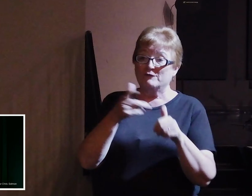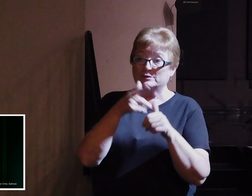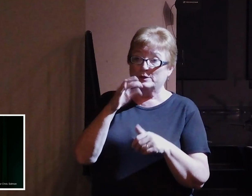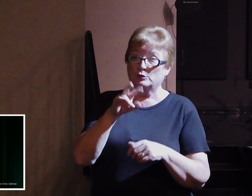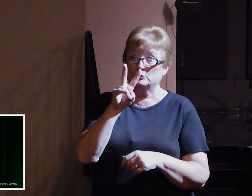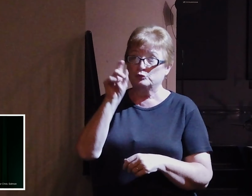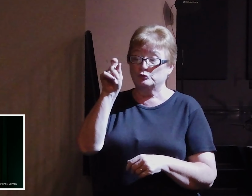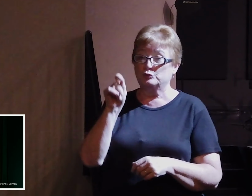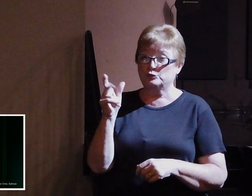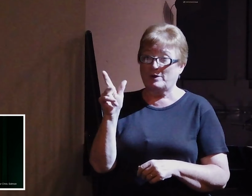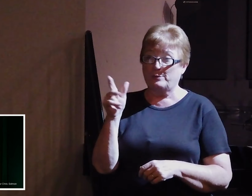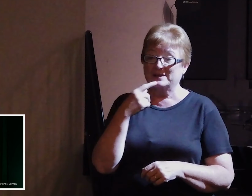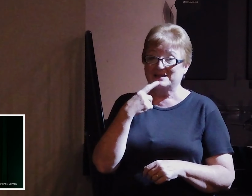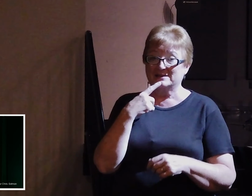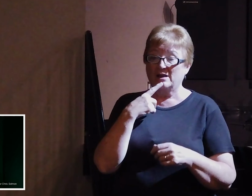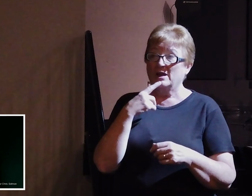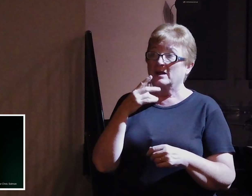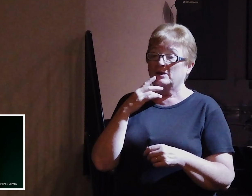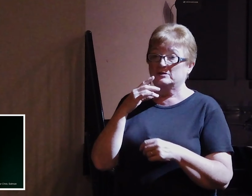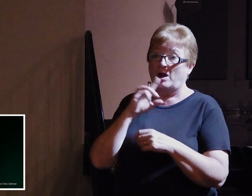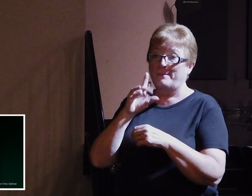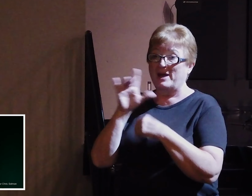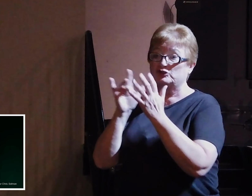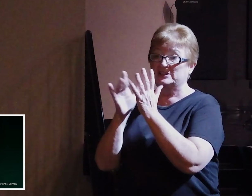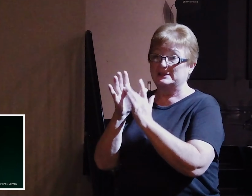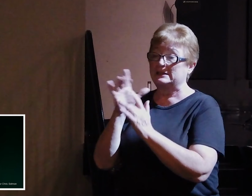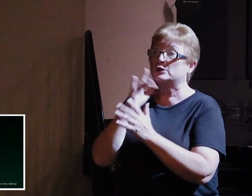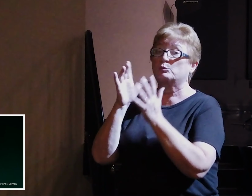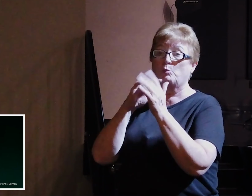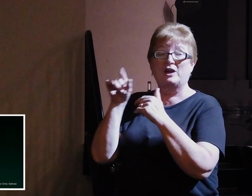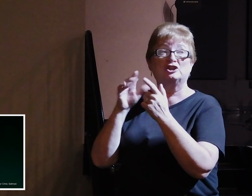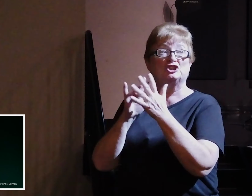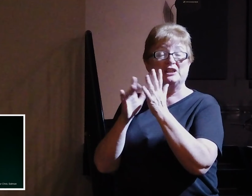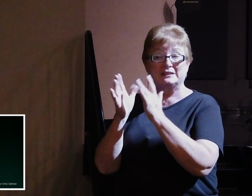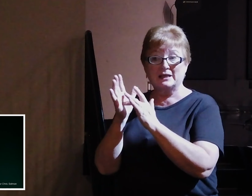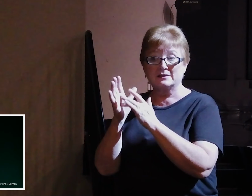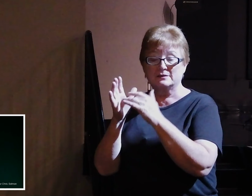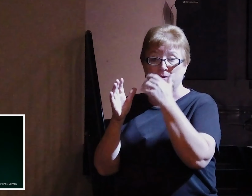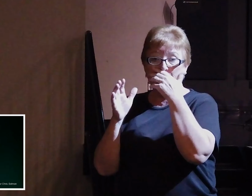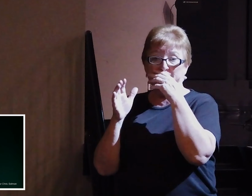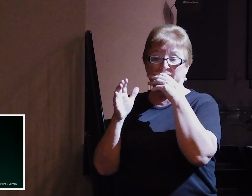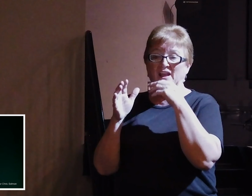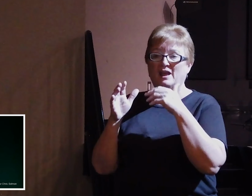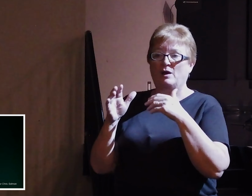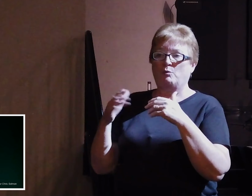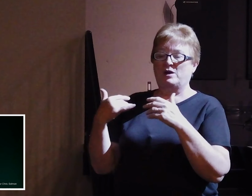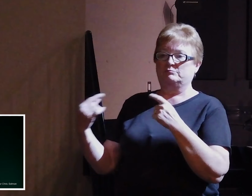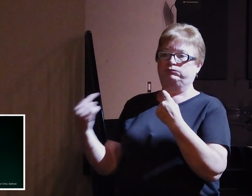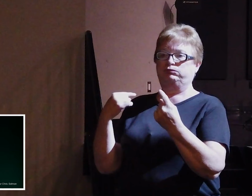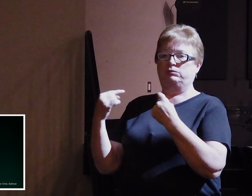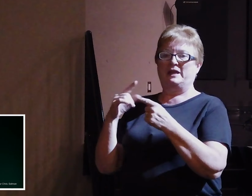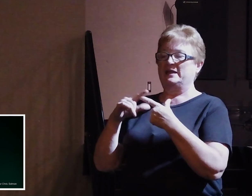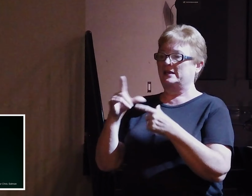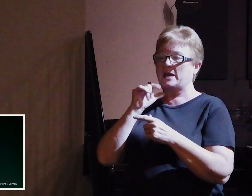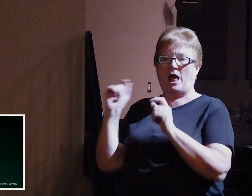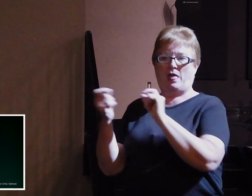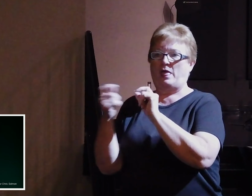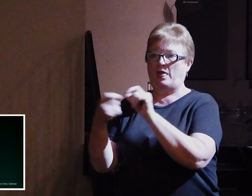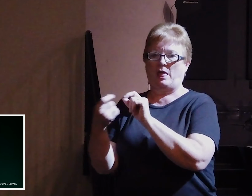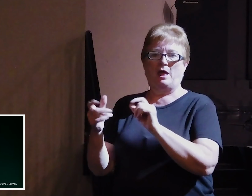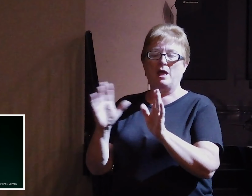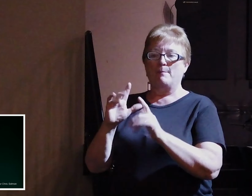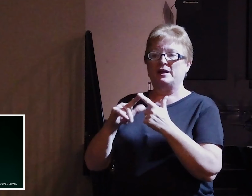.23, talking about Jesus, it says this. When Jesus was reviled, he did not revile in return. When he suffered,